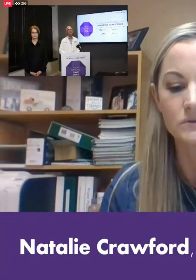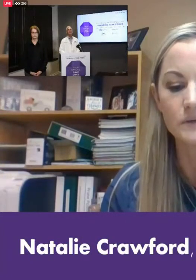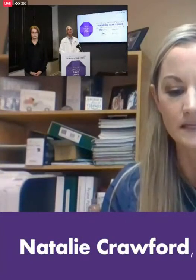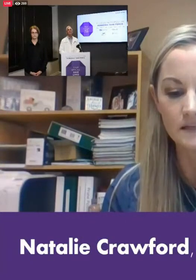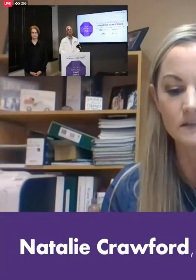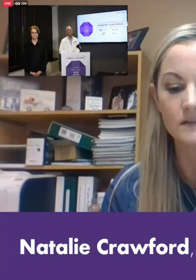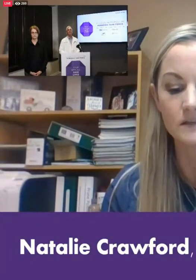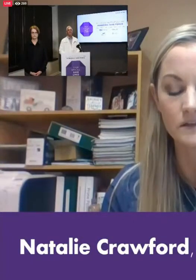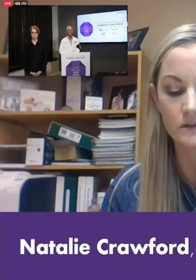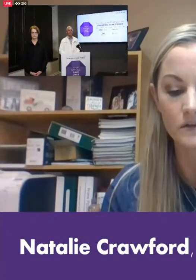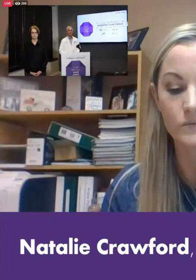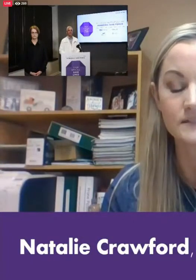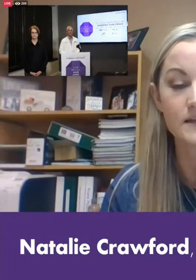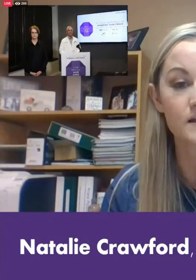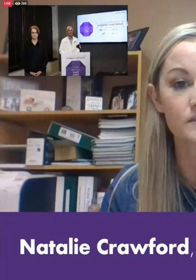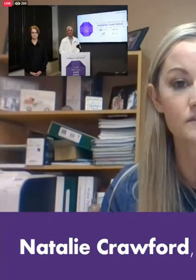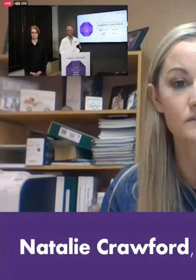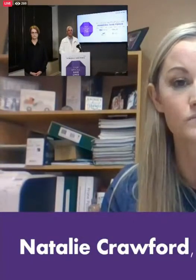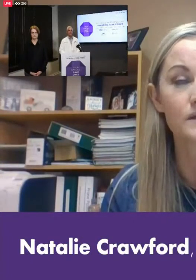So